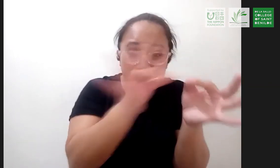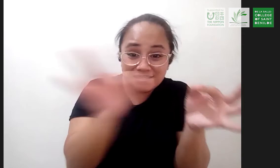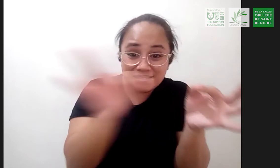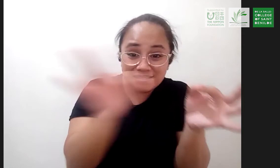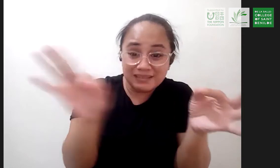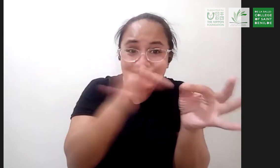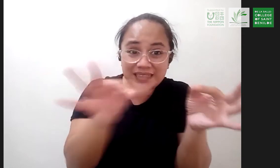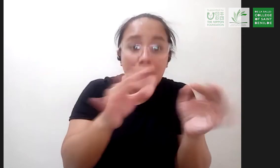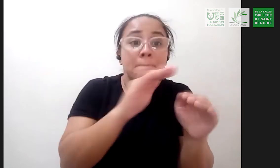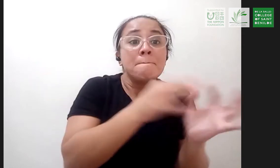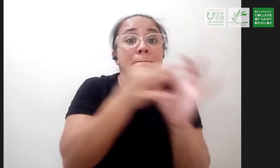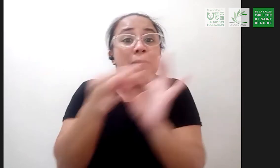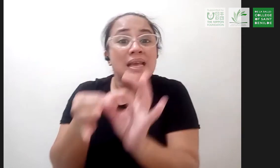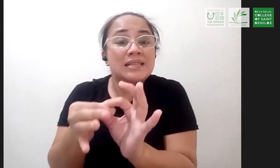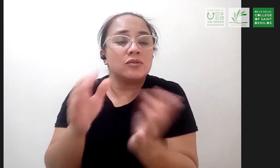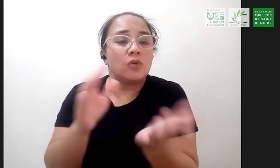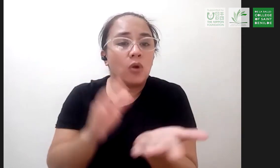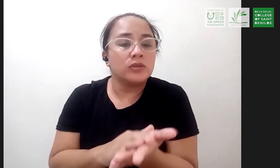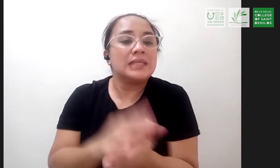translation.